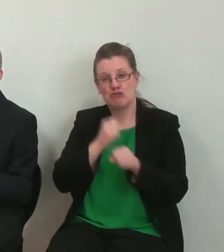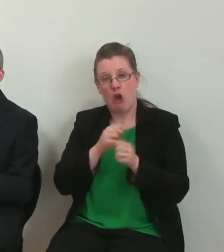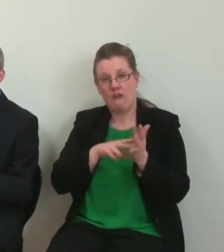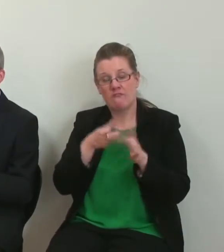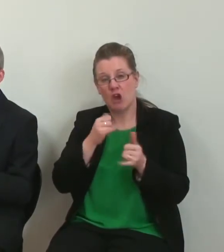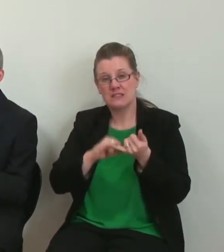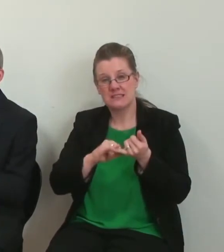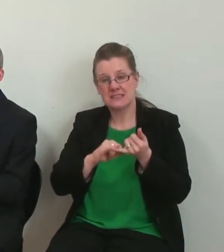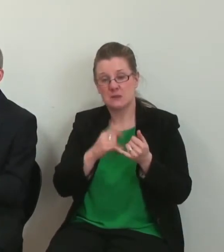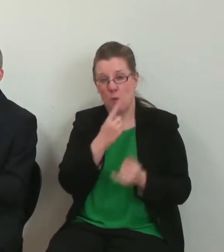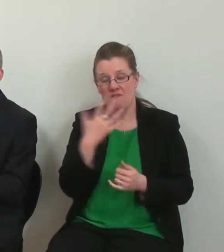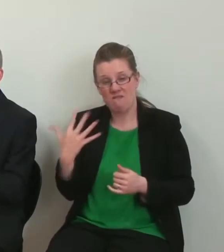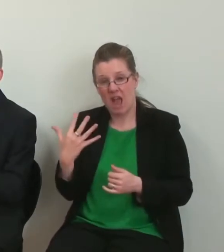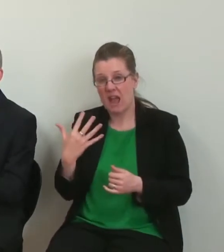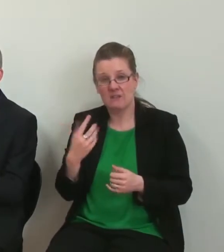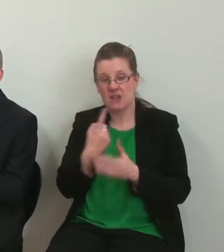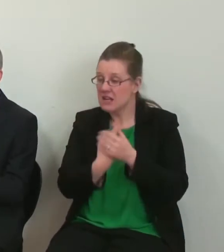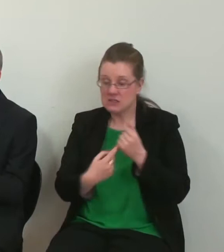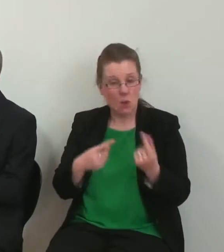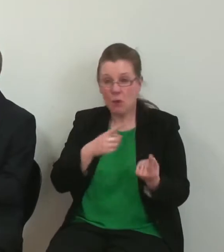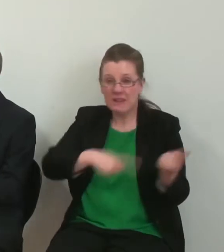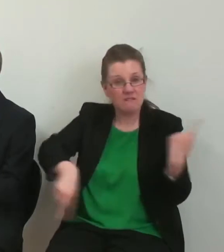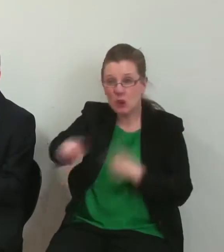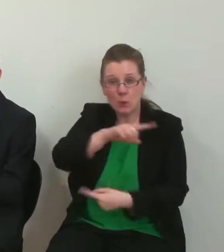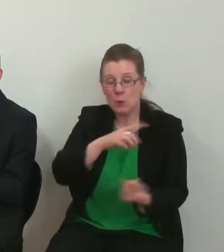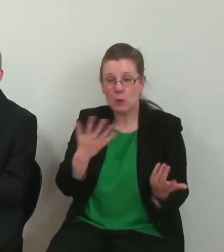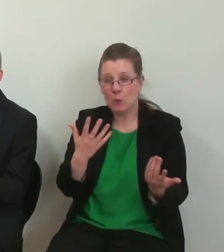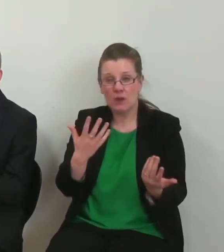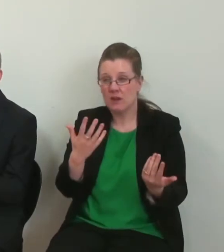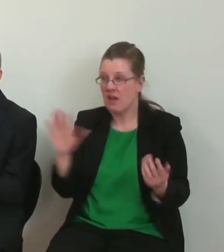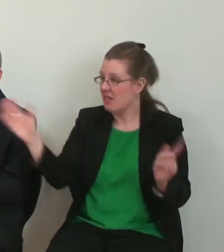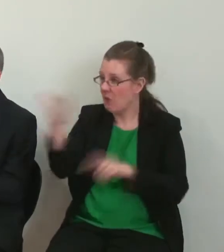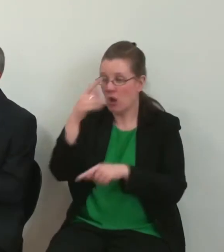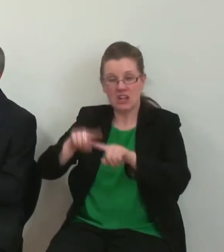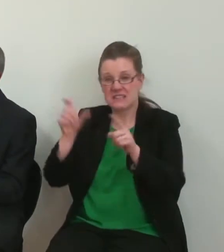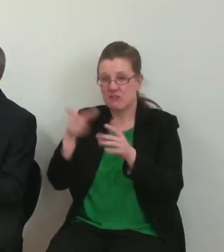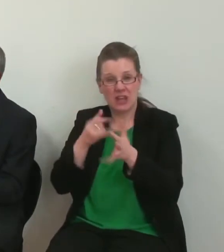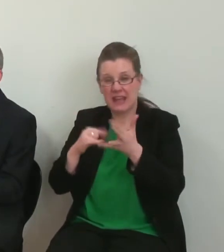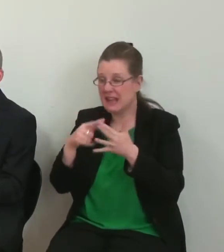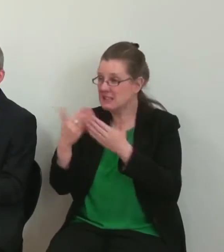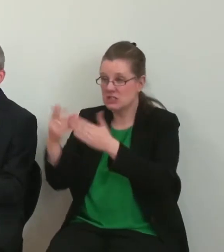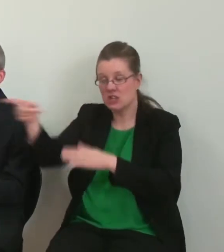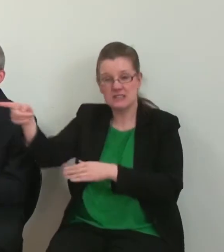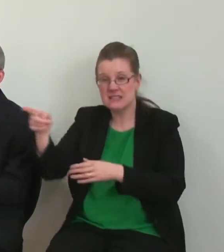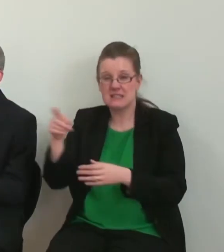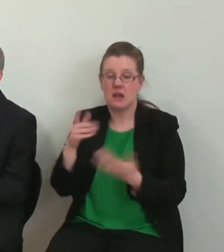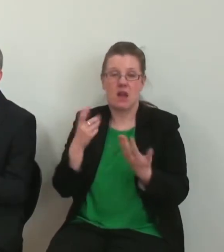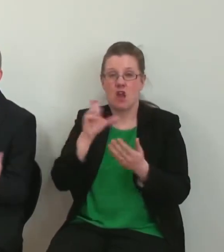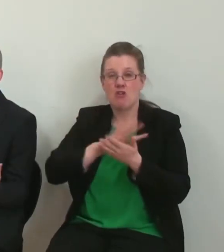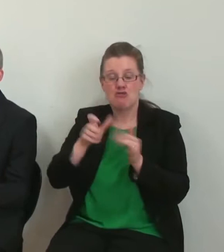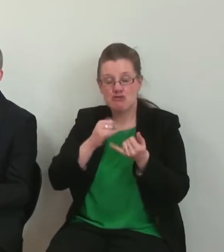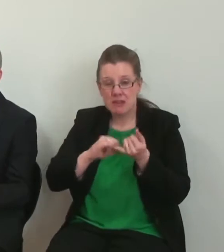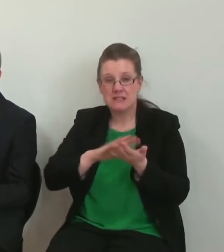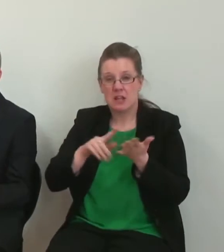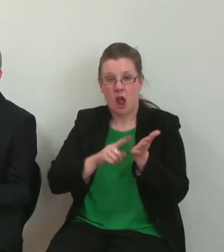purely for you. It isn't for anybody else that's in the room. They've all got different case studies. Chris and Holly have been working hard to